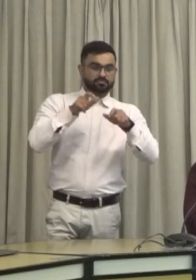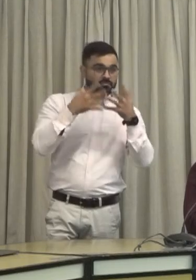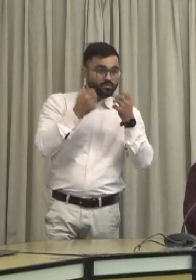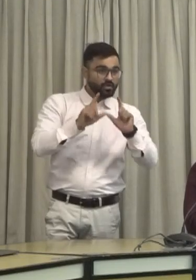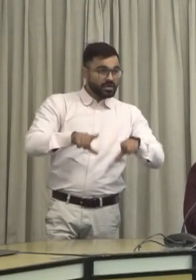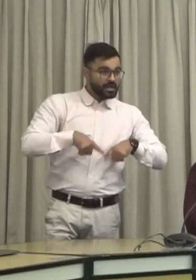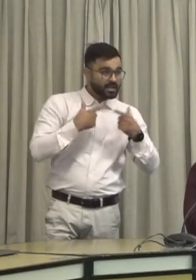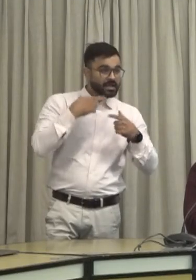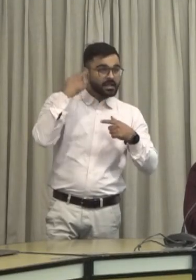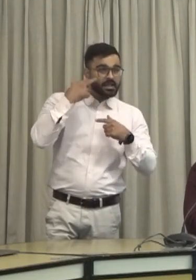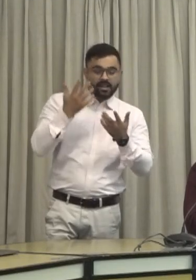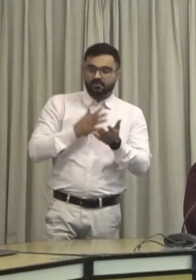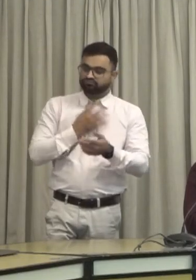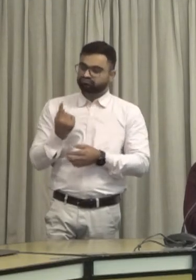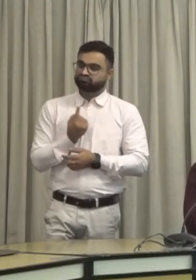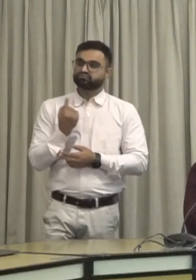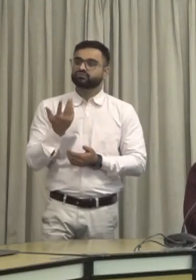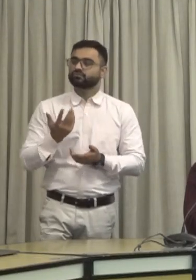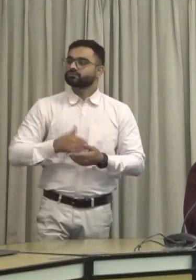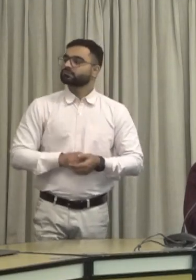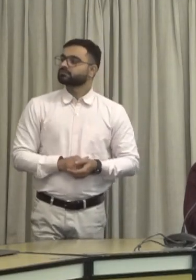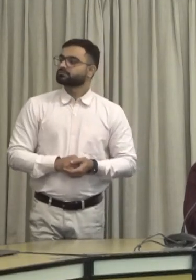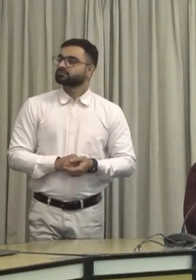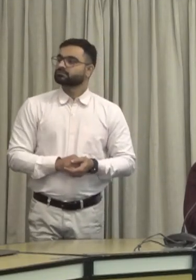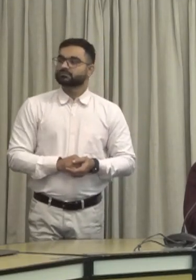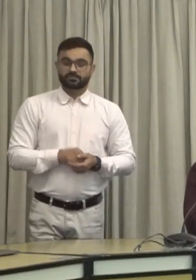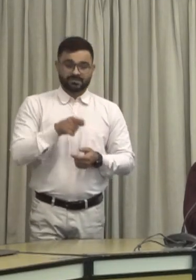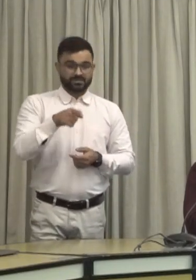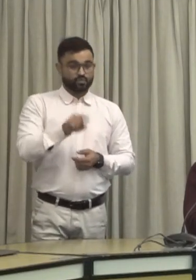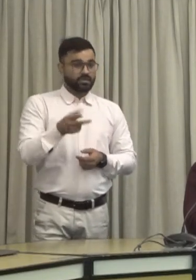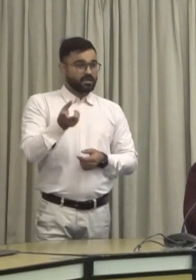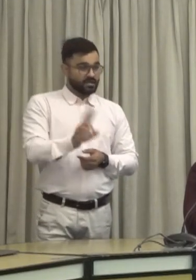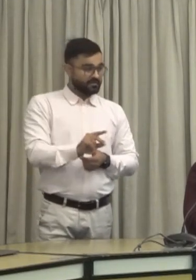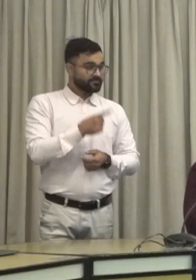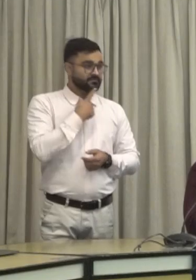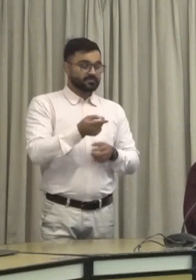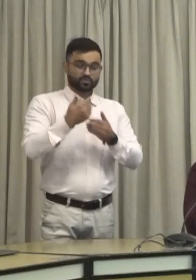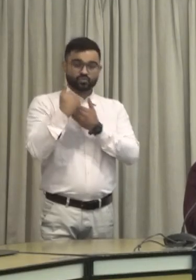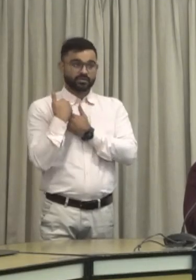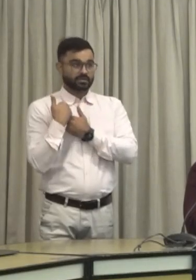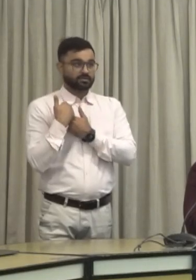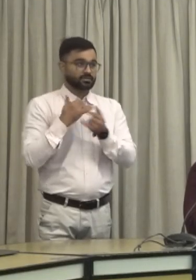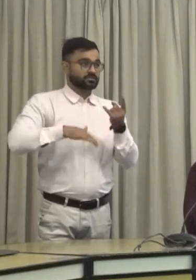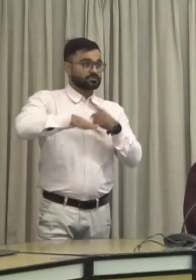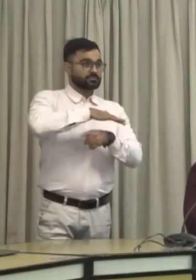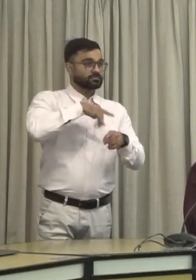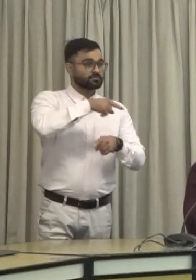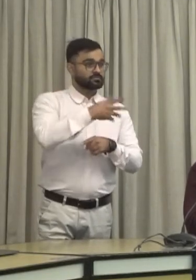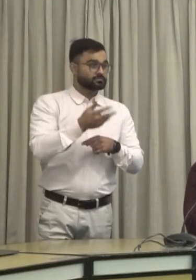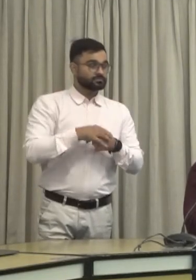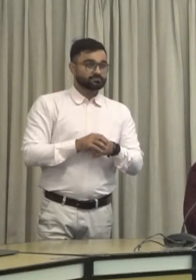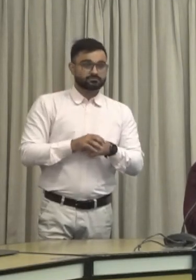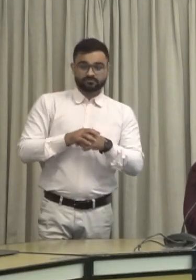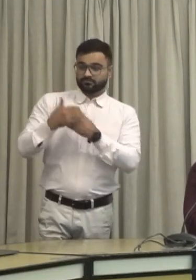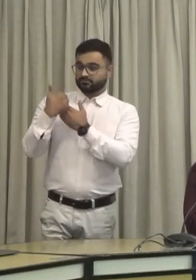want to live because they are lonely. So there again, what is the responsibility of society? What